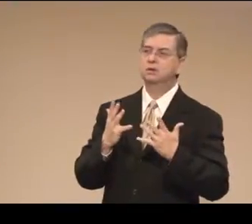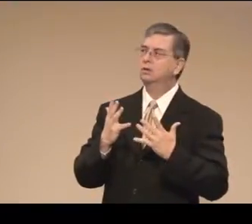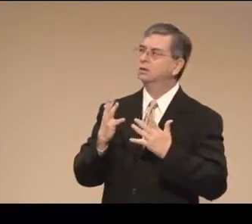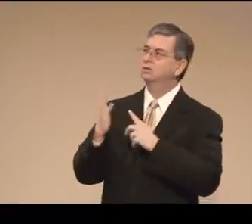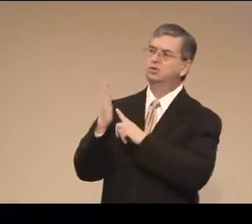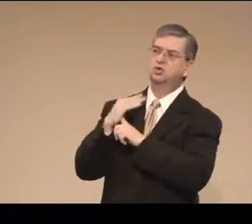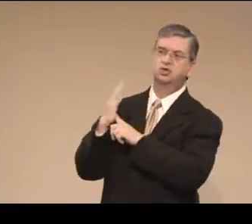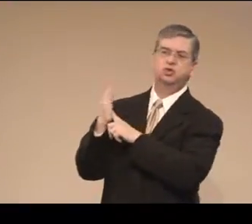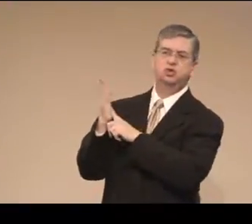of